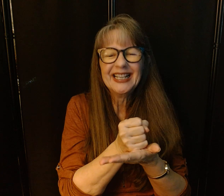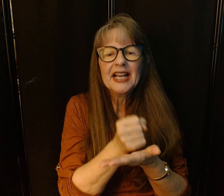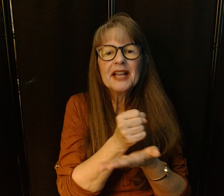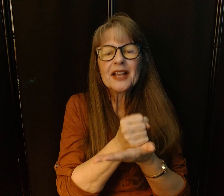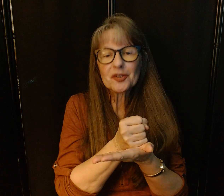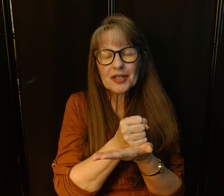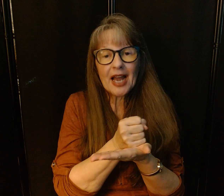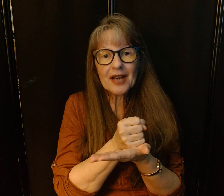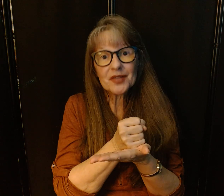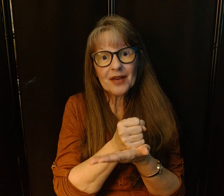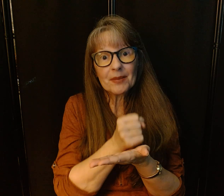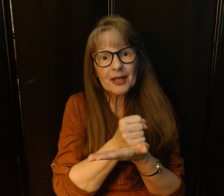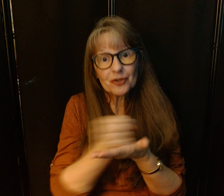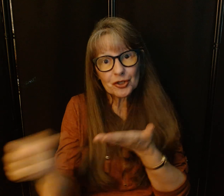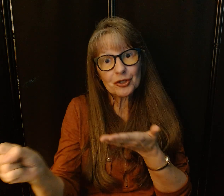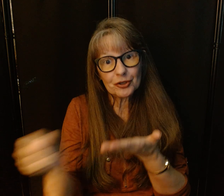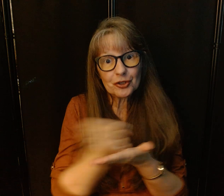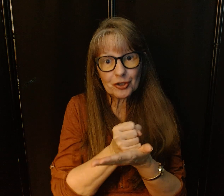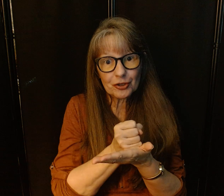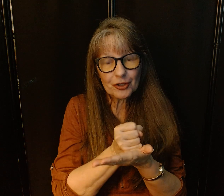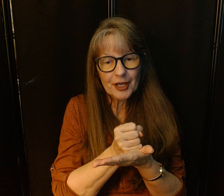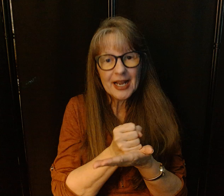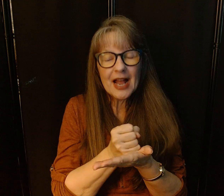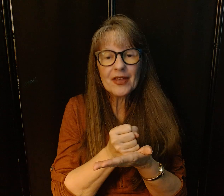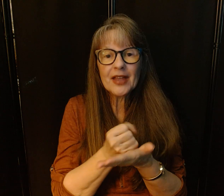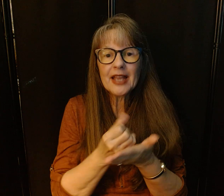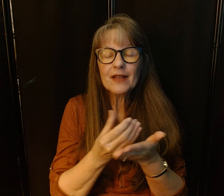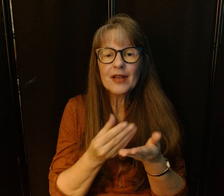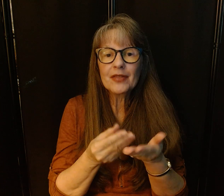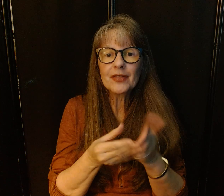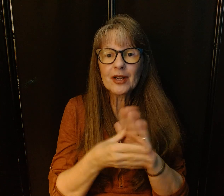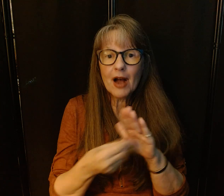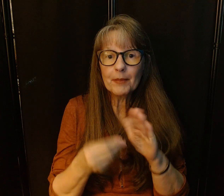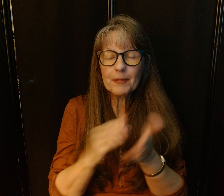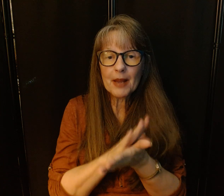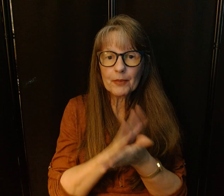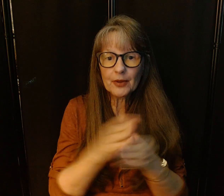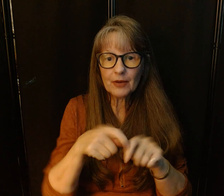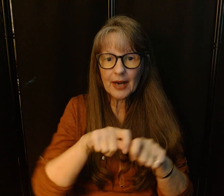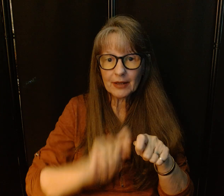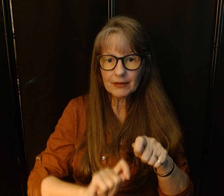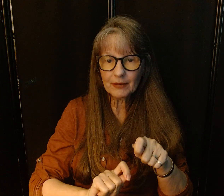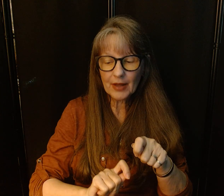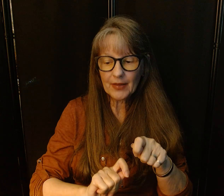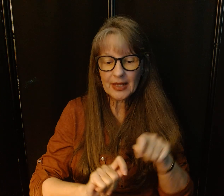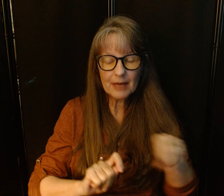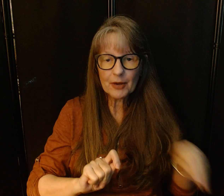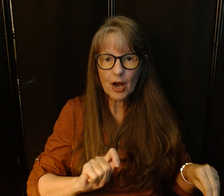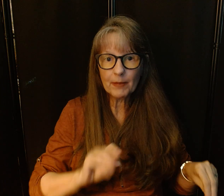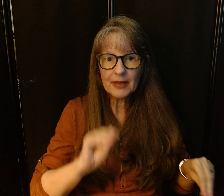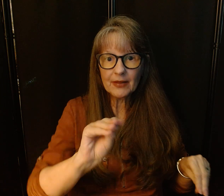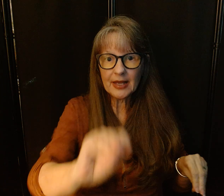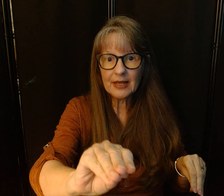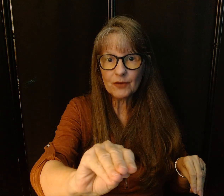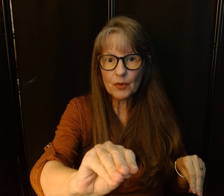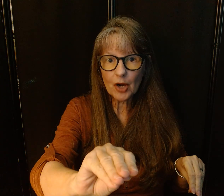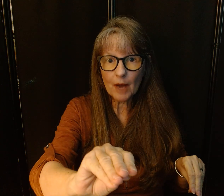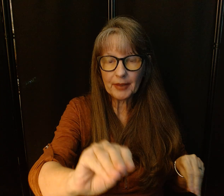That's the kind of sound it made. And then the copy paper, they keep a copy and then they give you a copy.